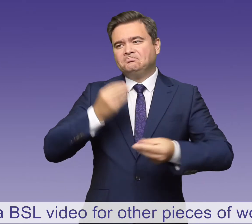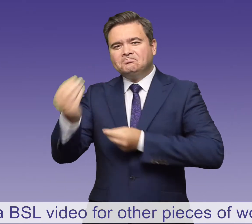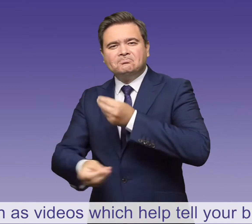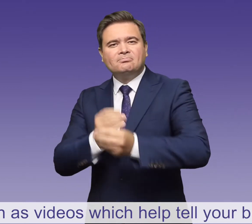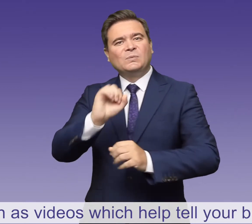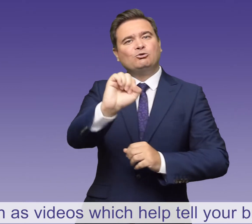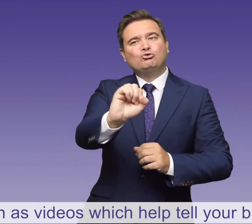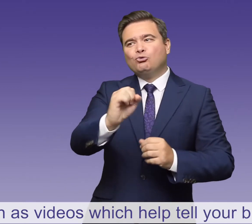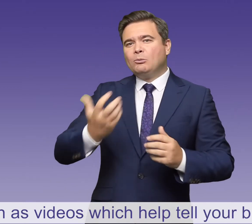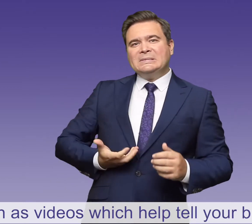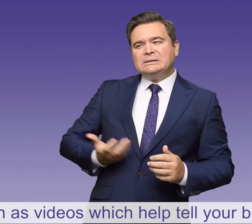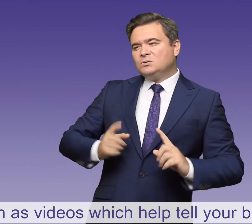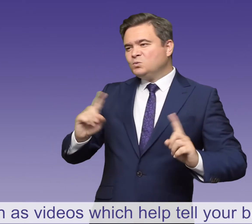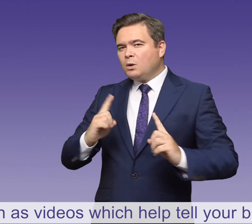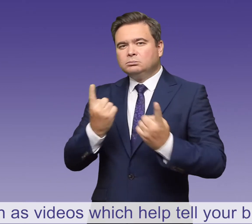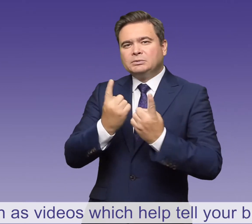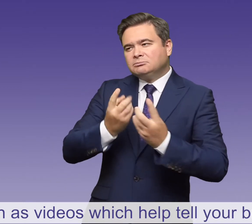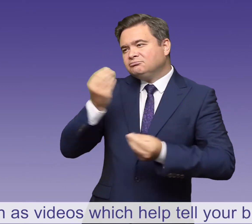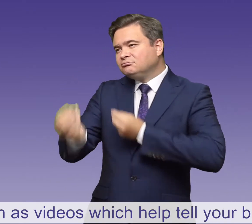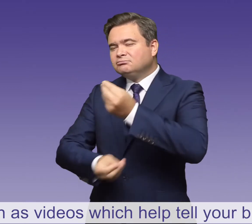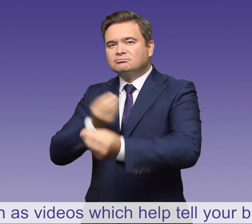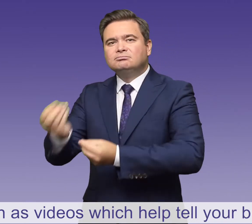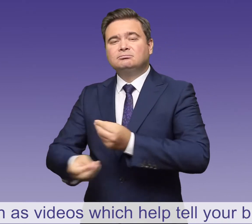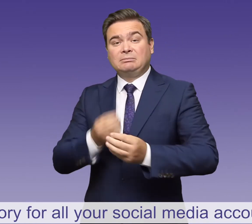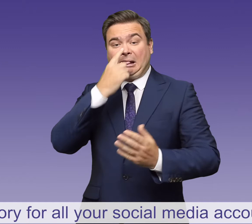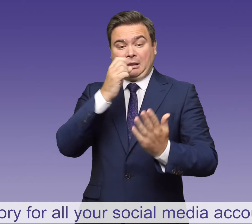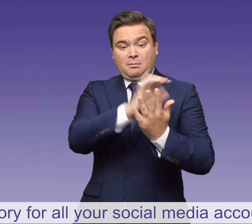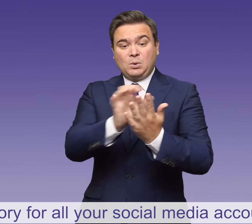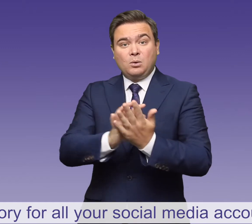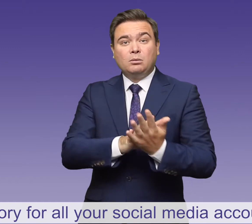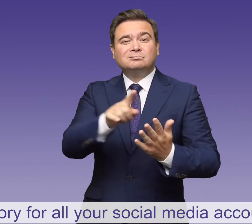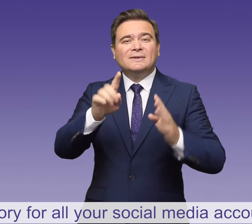such as videos which help tell your brand story for all your social media accounts.